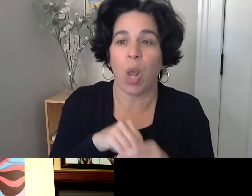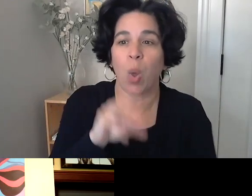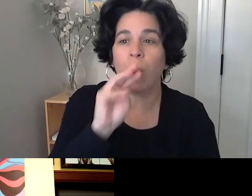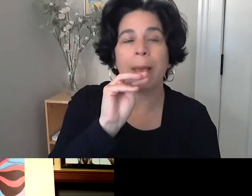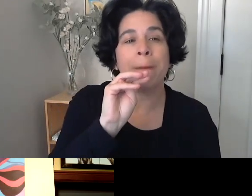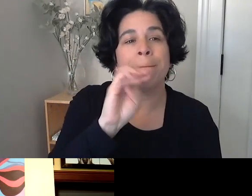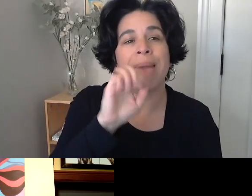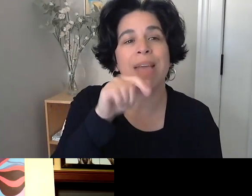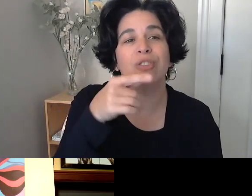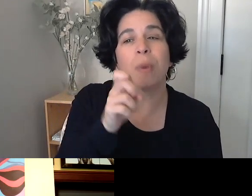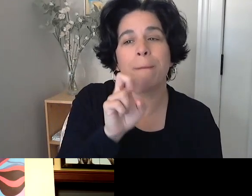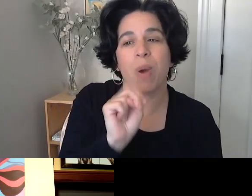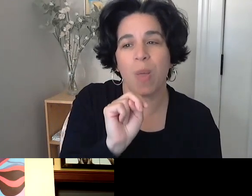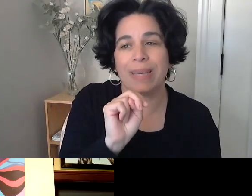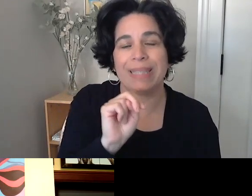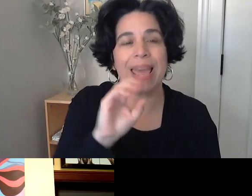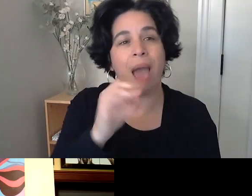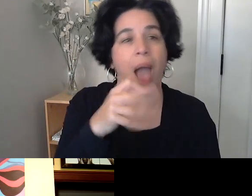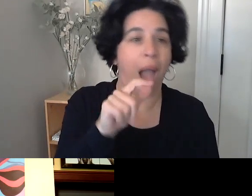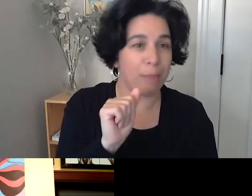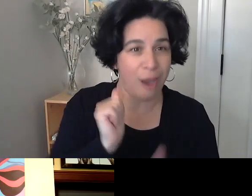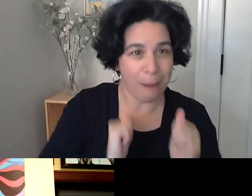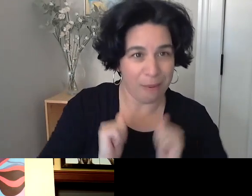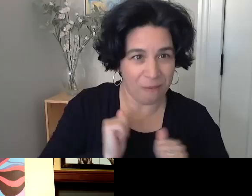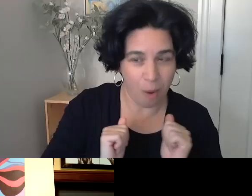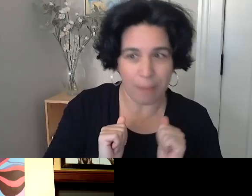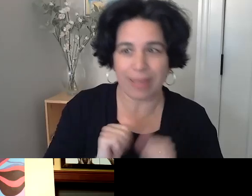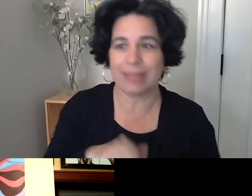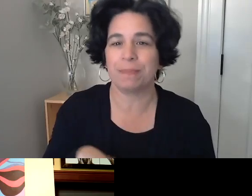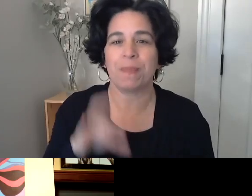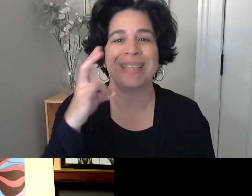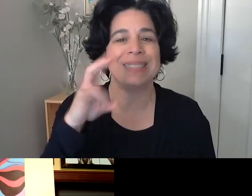include the Metropolitan Opera,